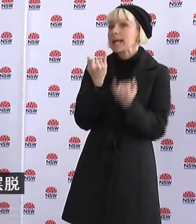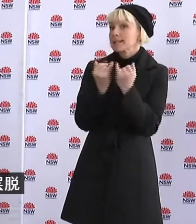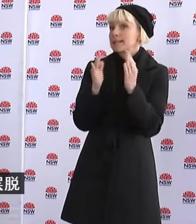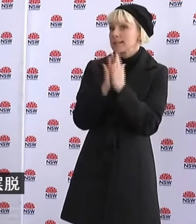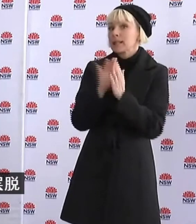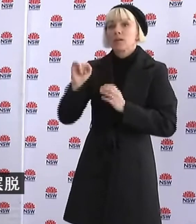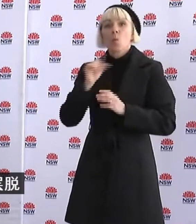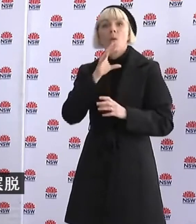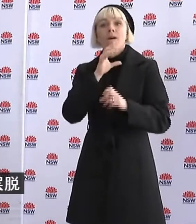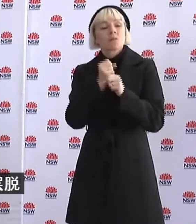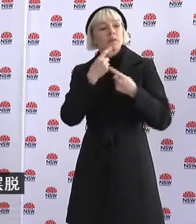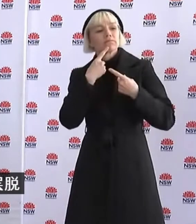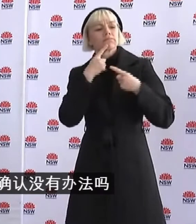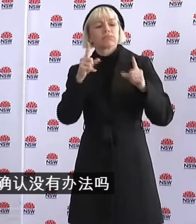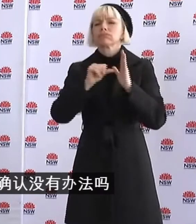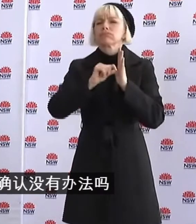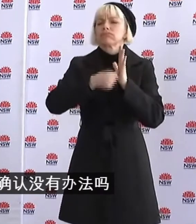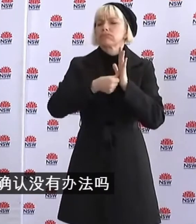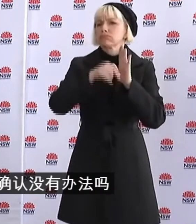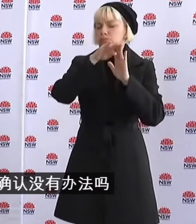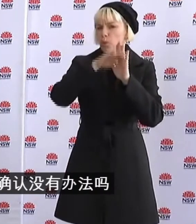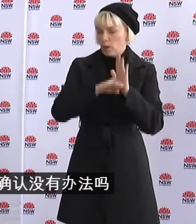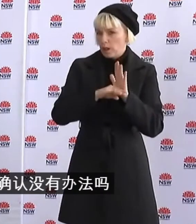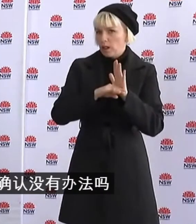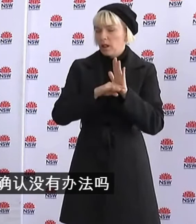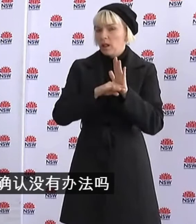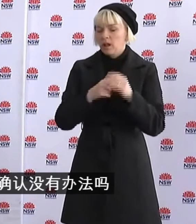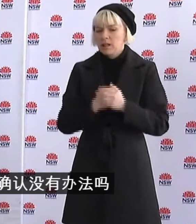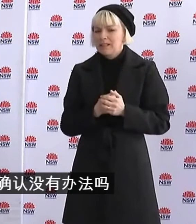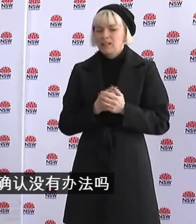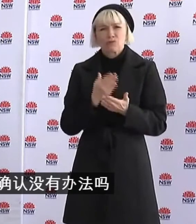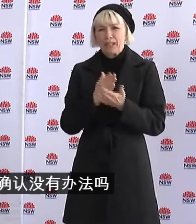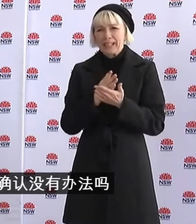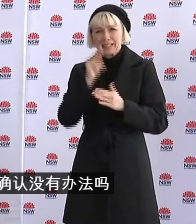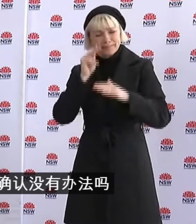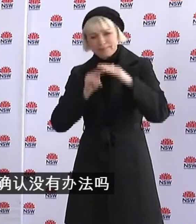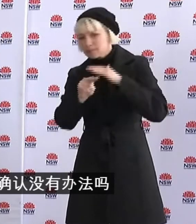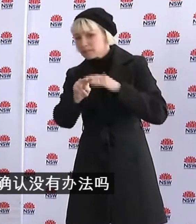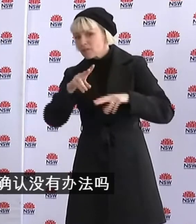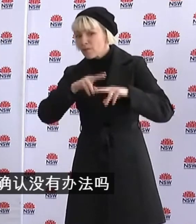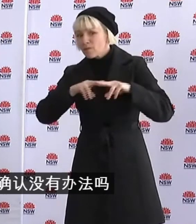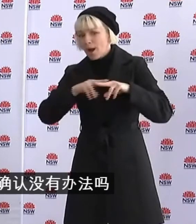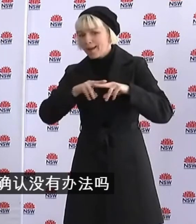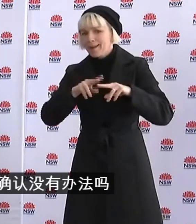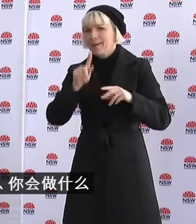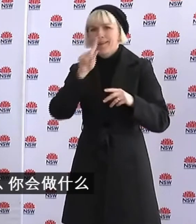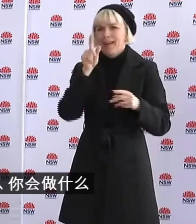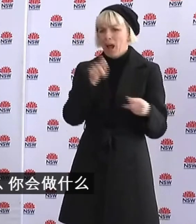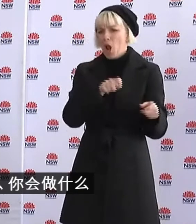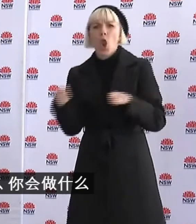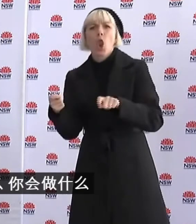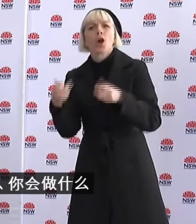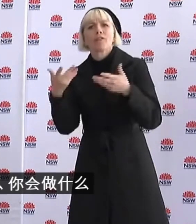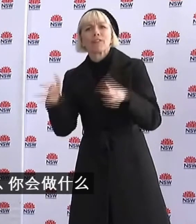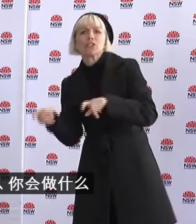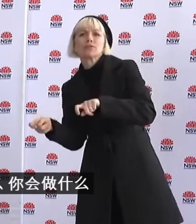days. There's no way that we can get out of this on next Friday, can we? Can you confirm that there's no way that we will get out of this